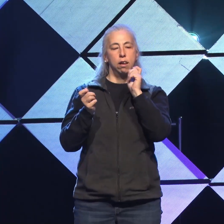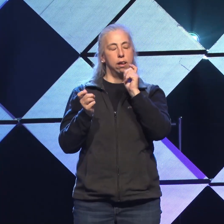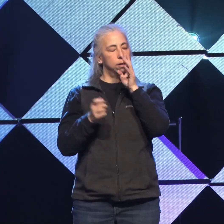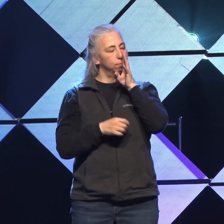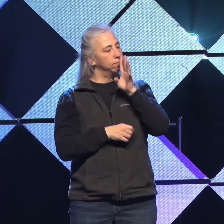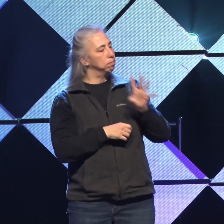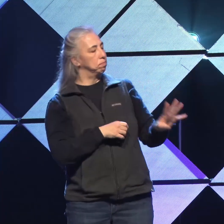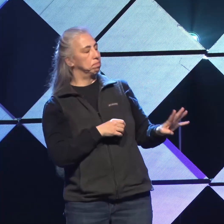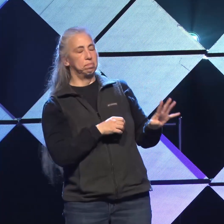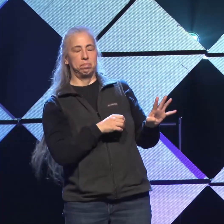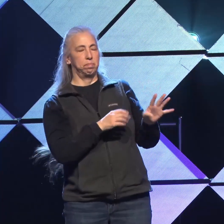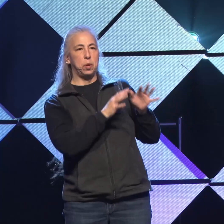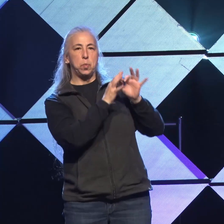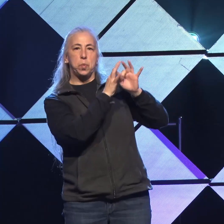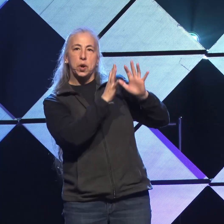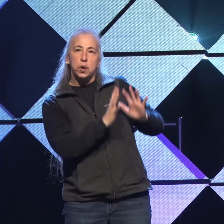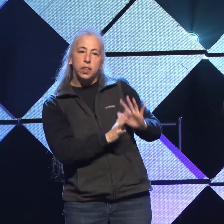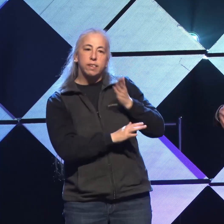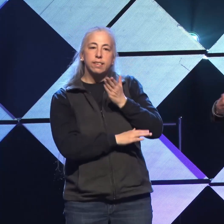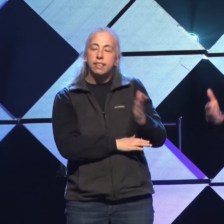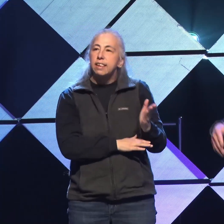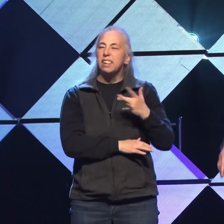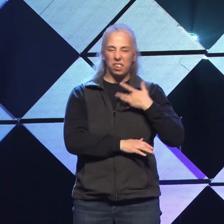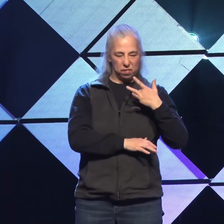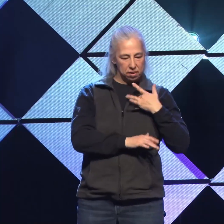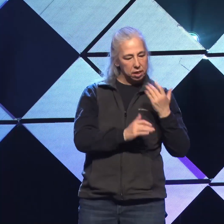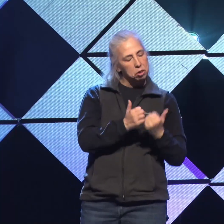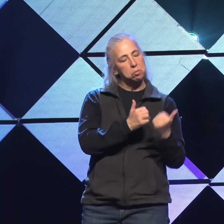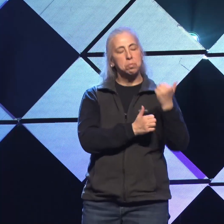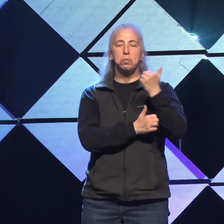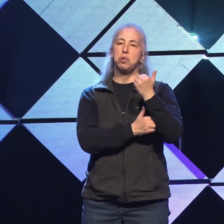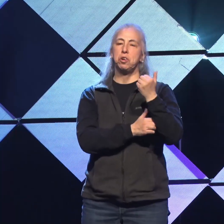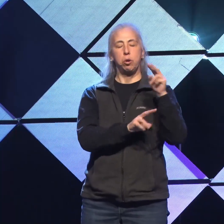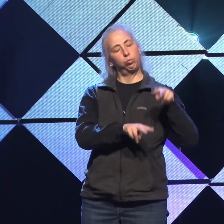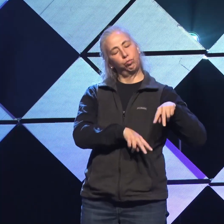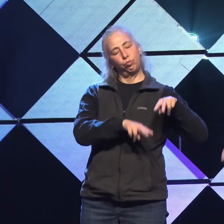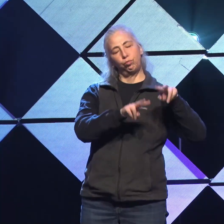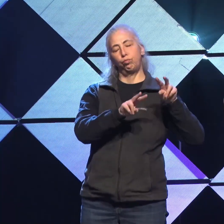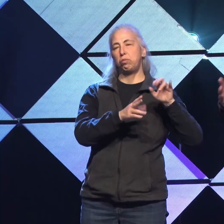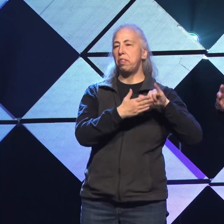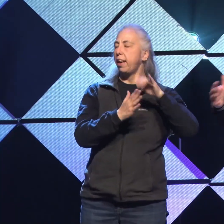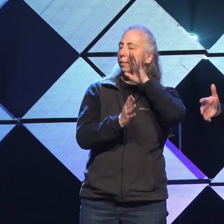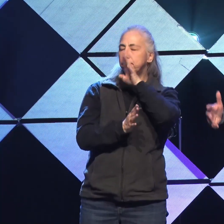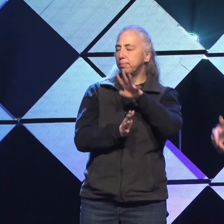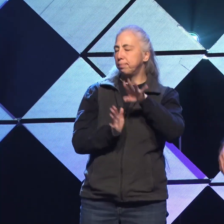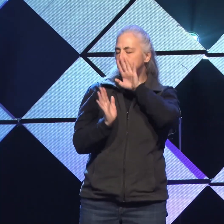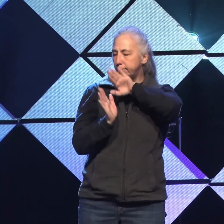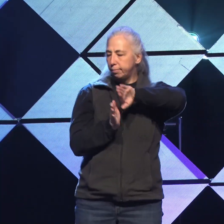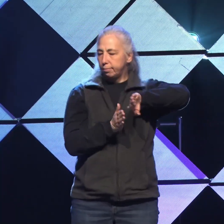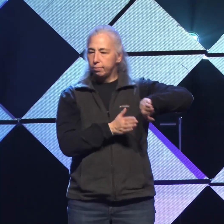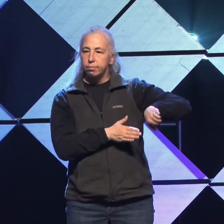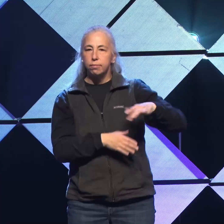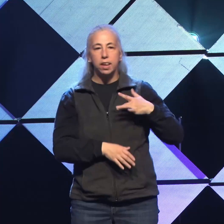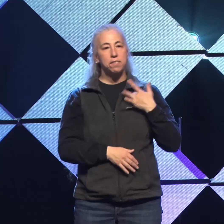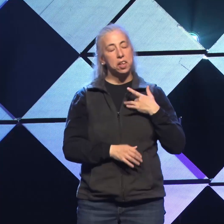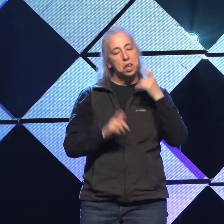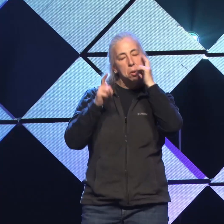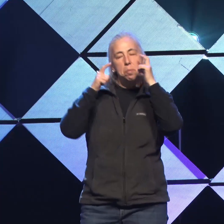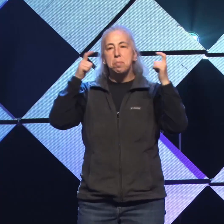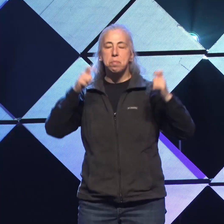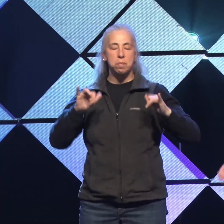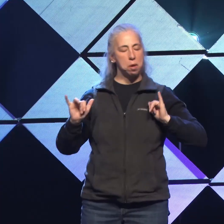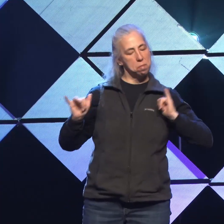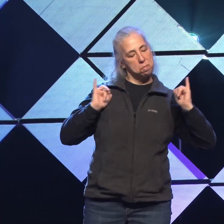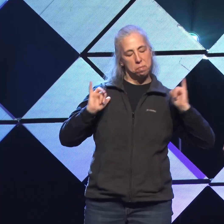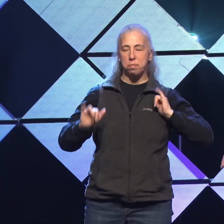from worthless things like feelings of superiority, feelings of pride, those kinds of